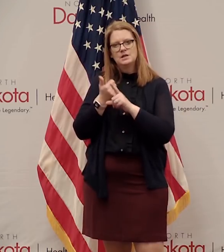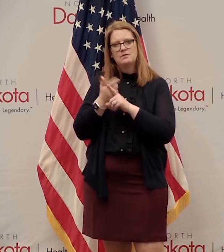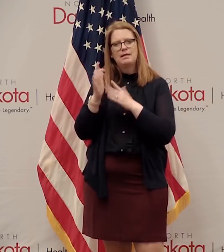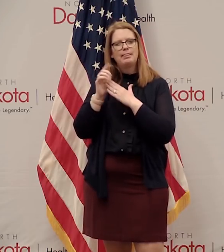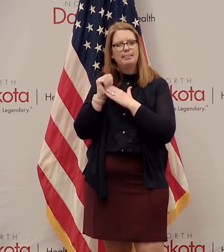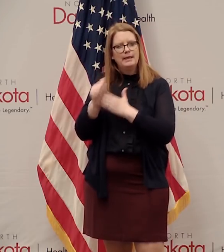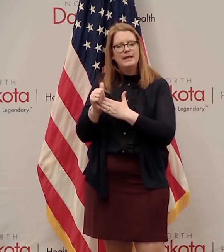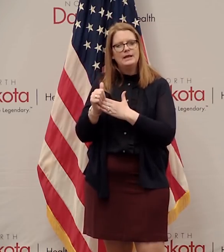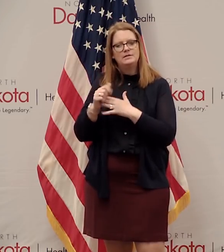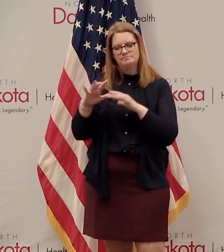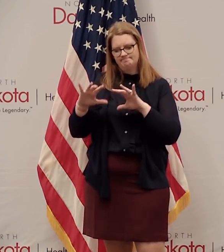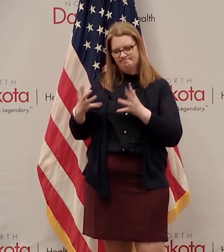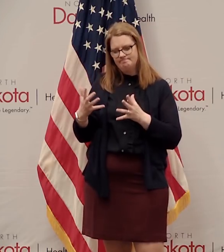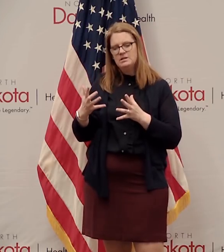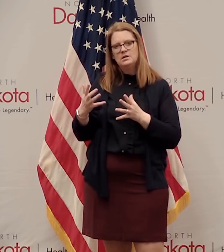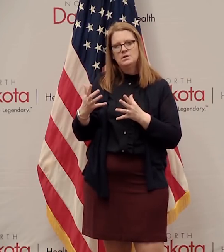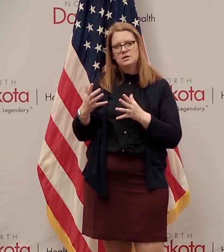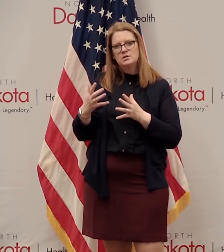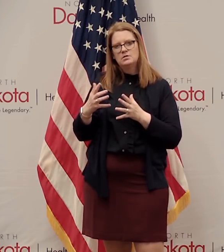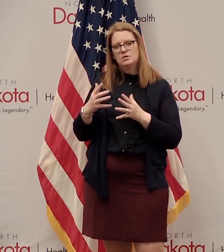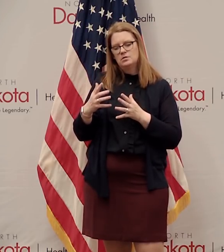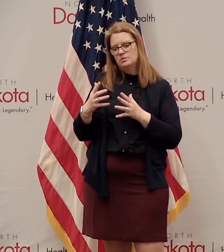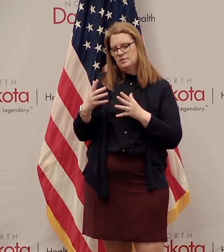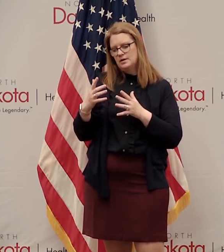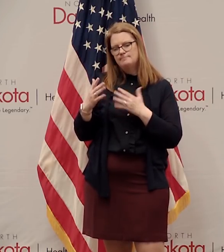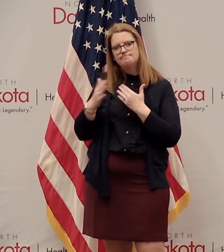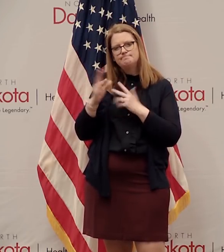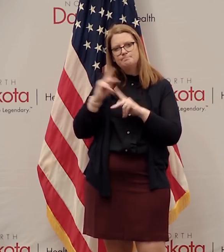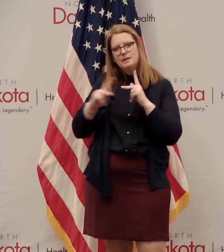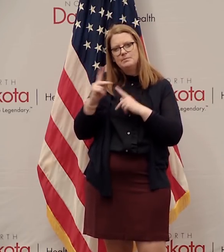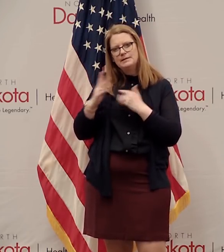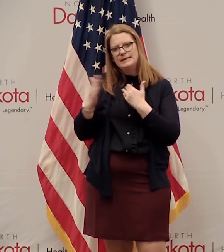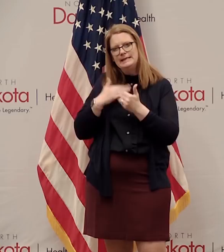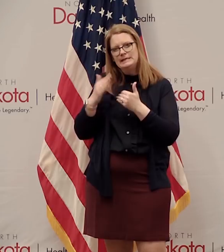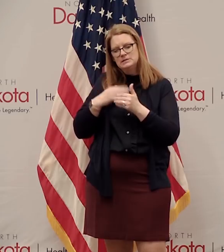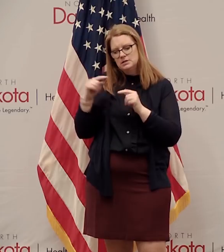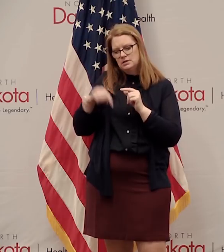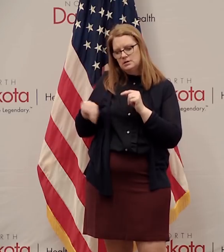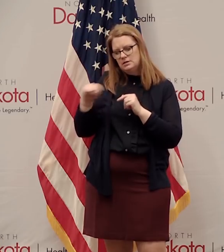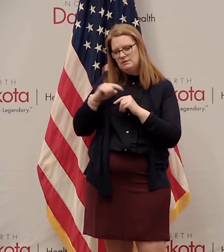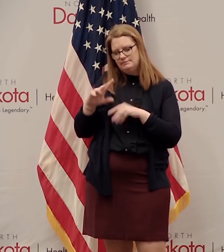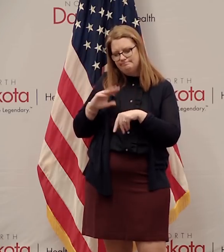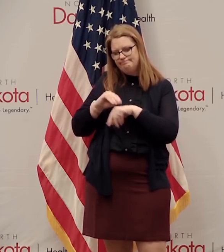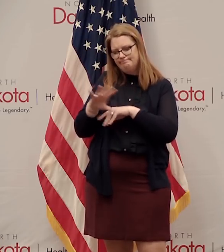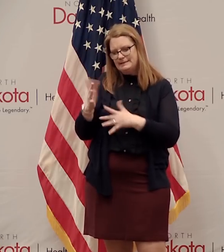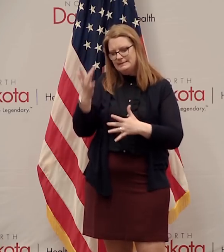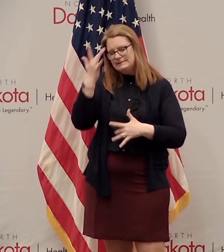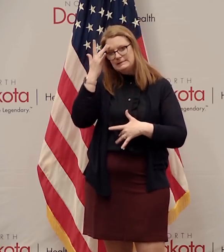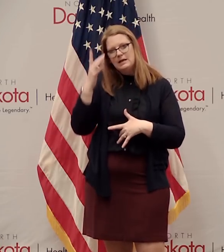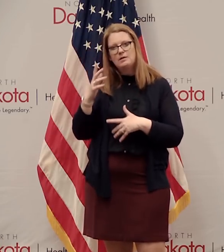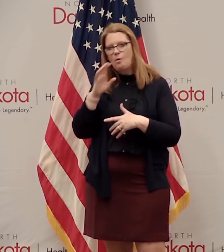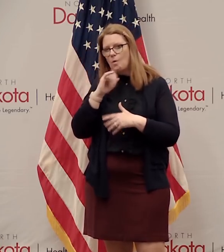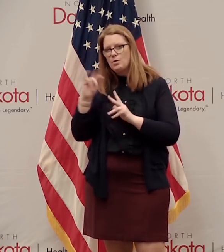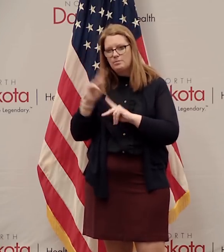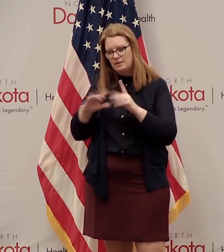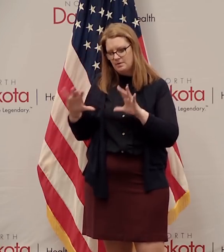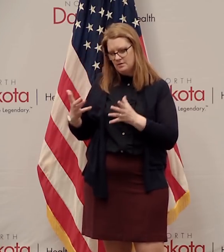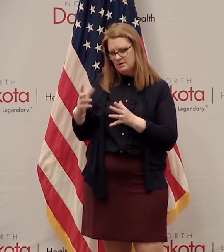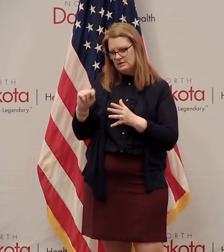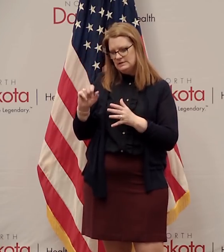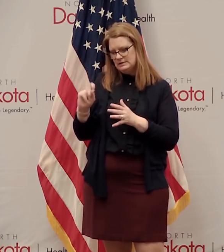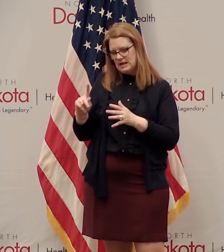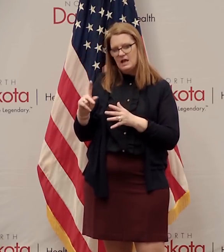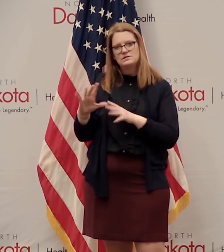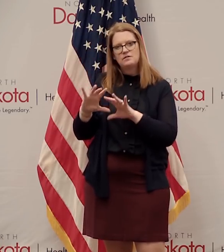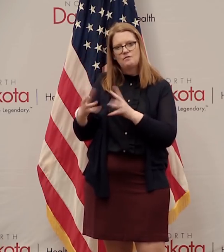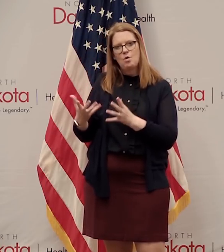vulnerable population protection task force, if that's kind of the working title for that group. And we'll in the coming days we'll hear a full report